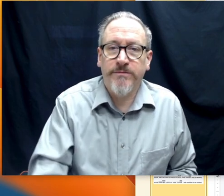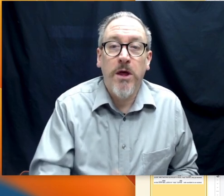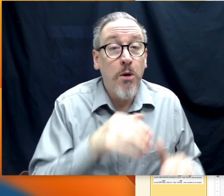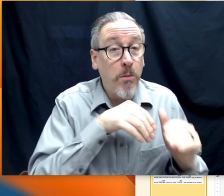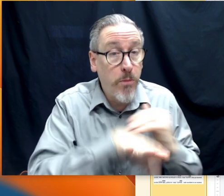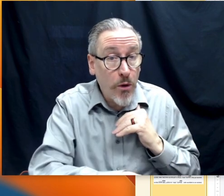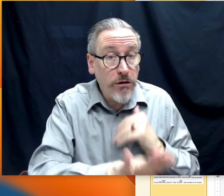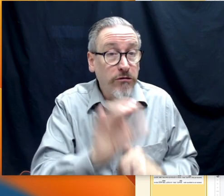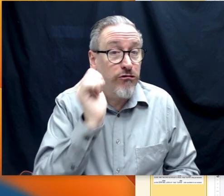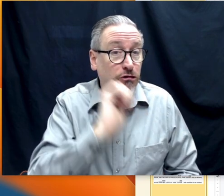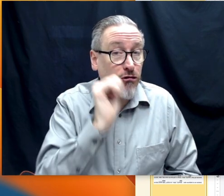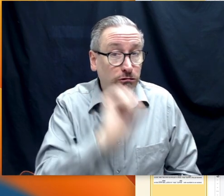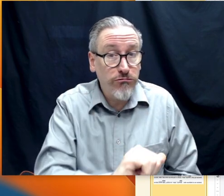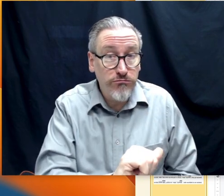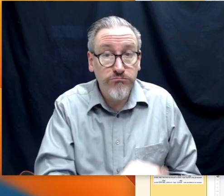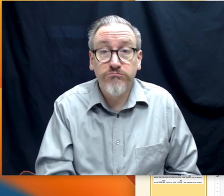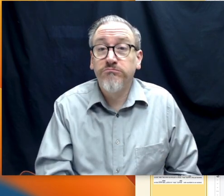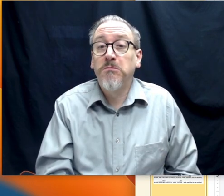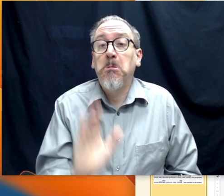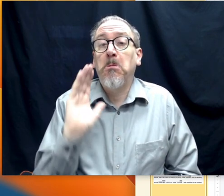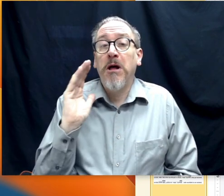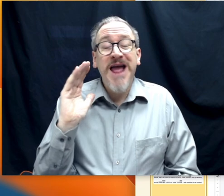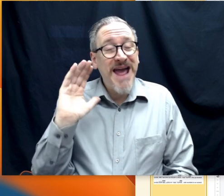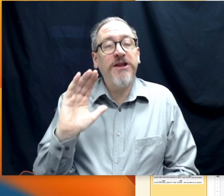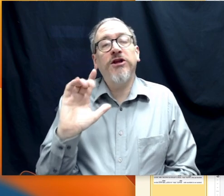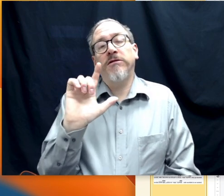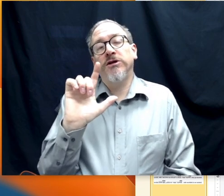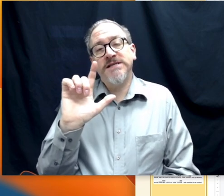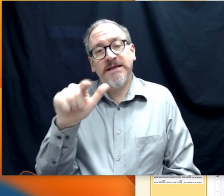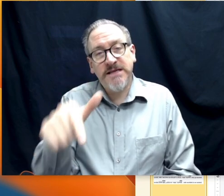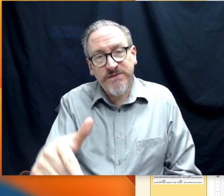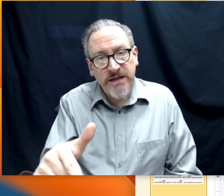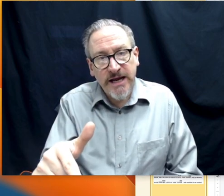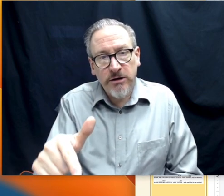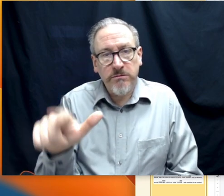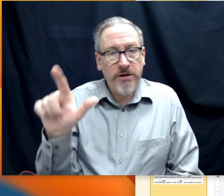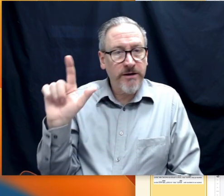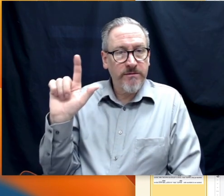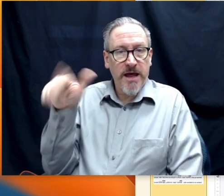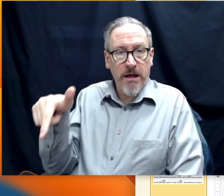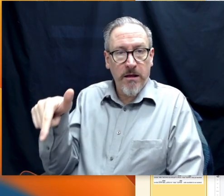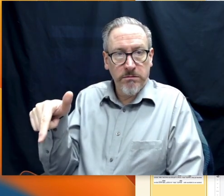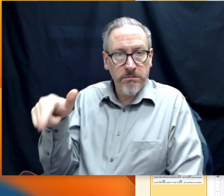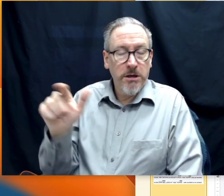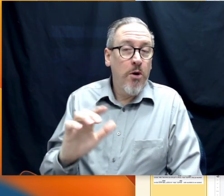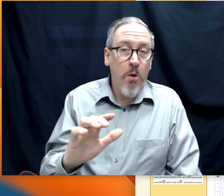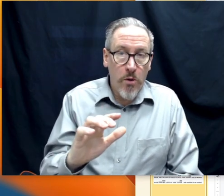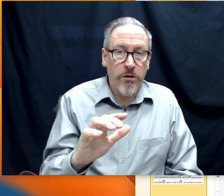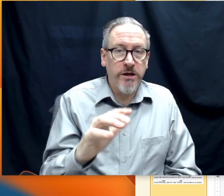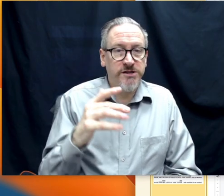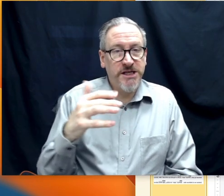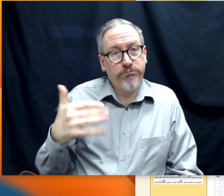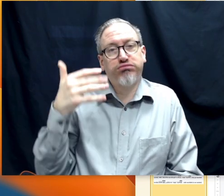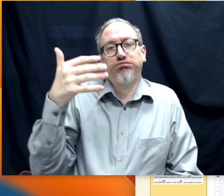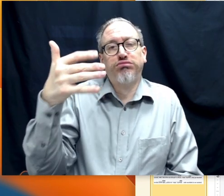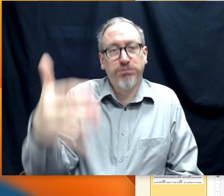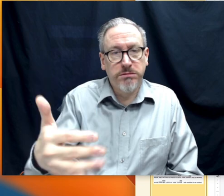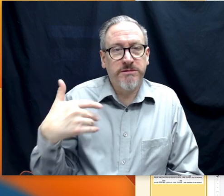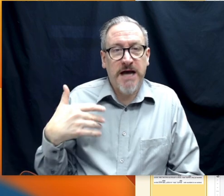right? Born, girl. And then you'll see this for later, right? L. Or you'll